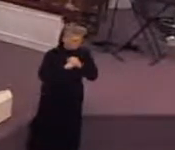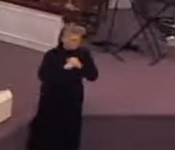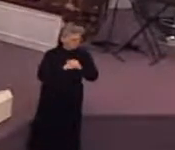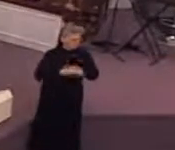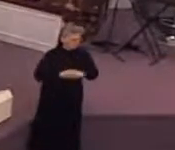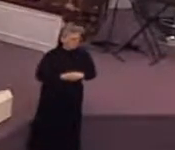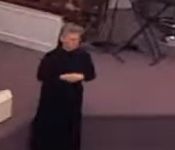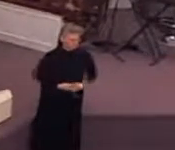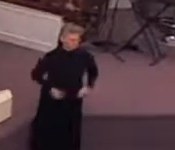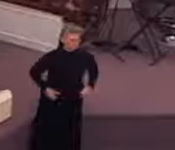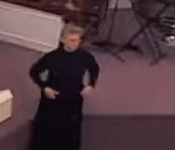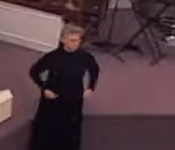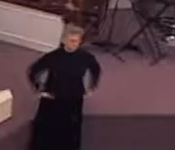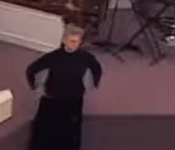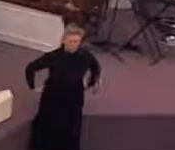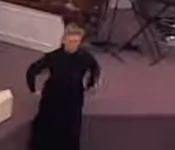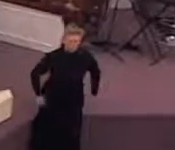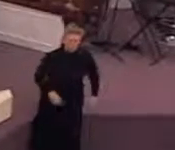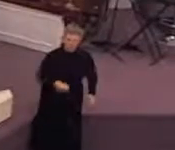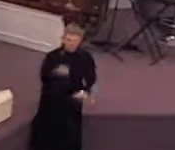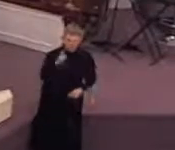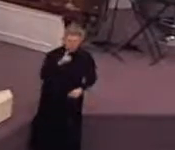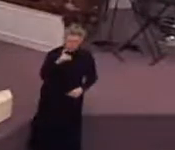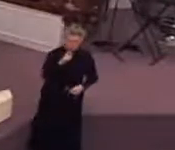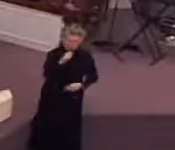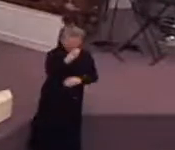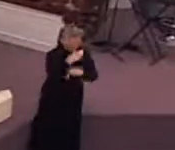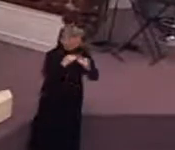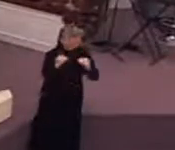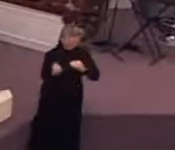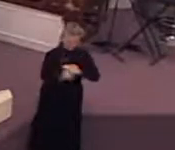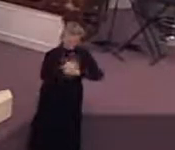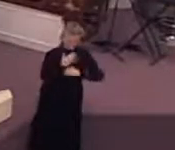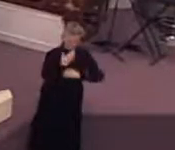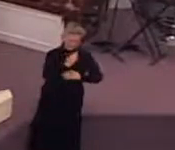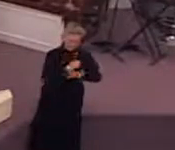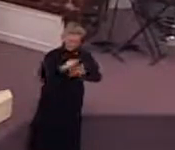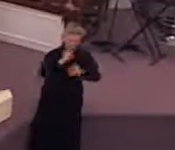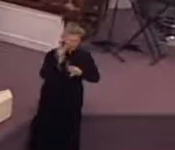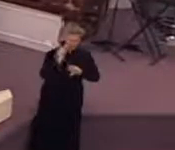Well, we need a heaven-sent Holy Ghost revival.